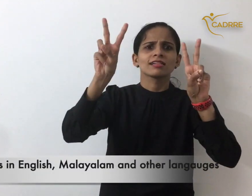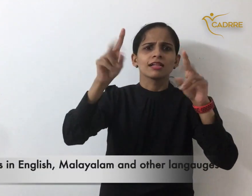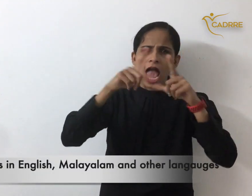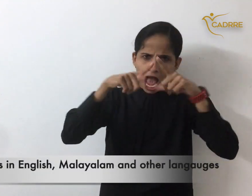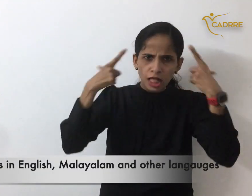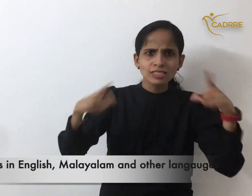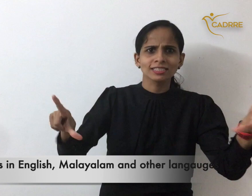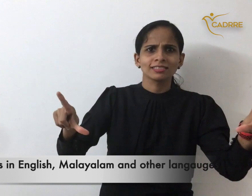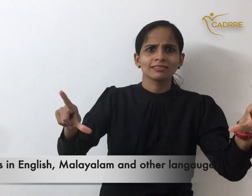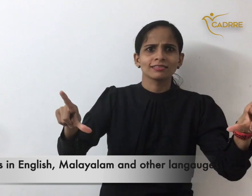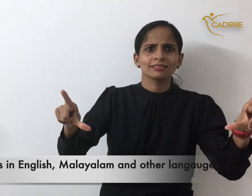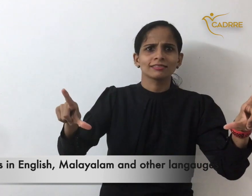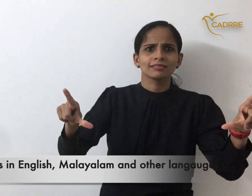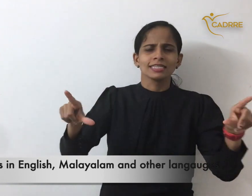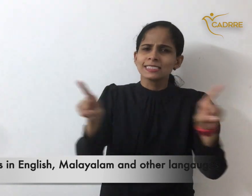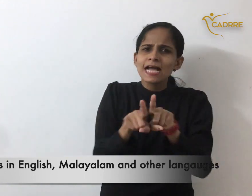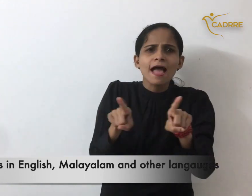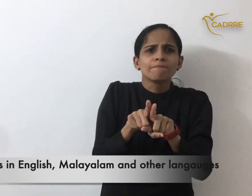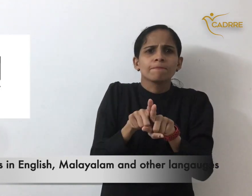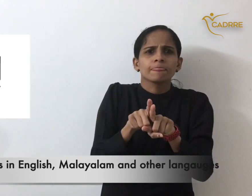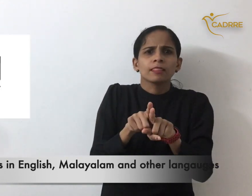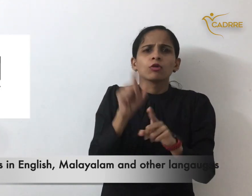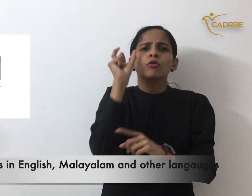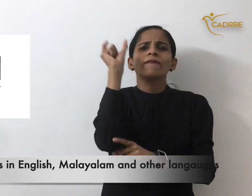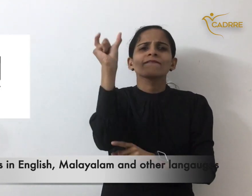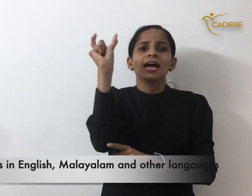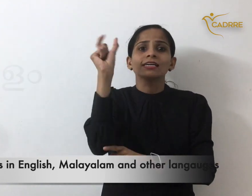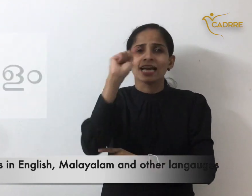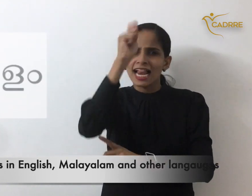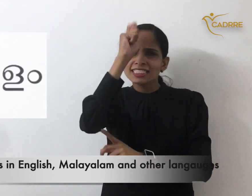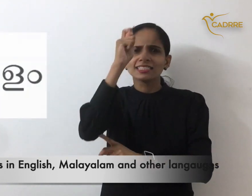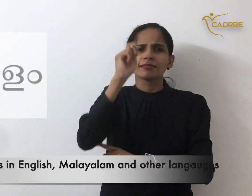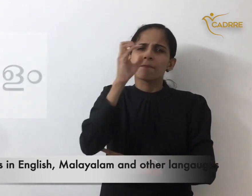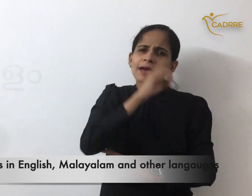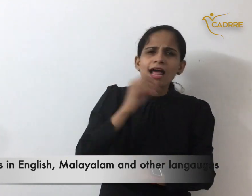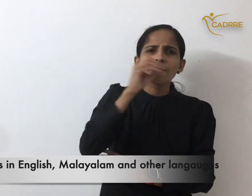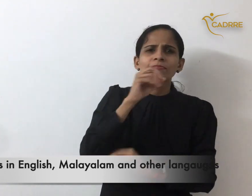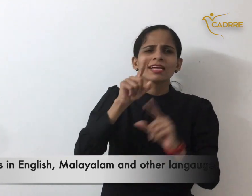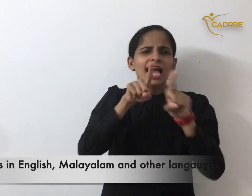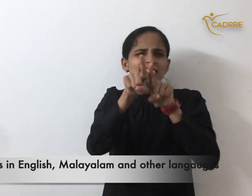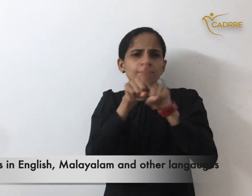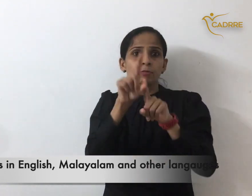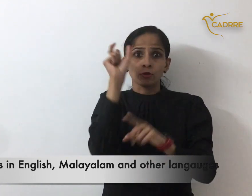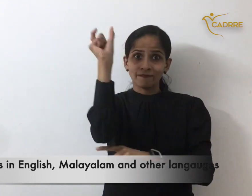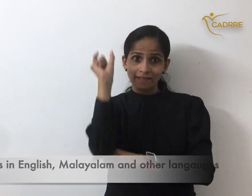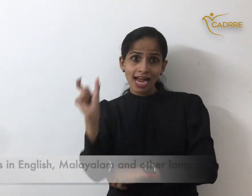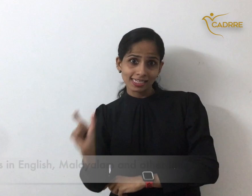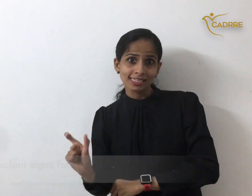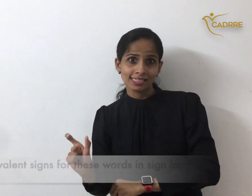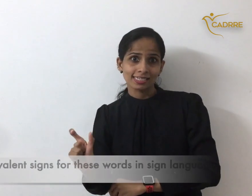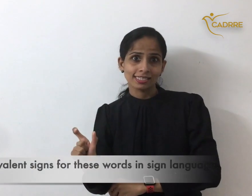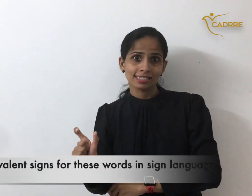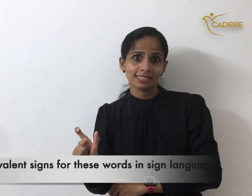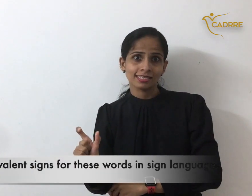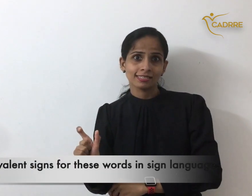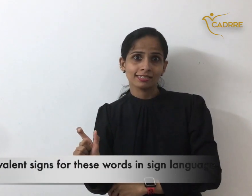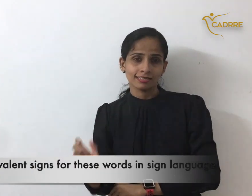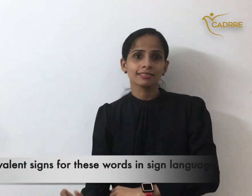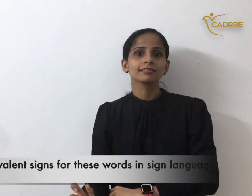We have words in English, Malayalam, and other languages. There are